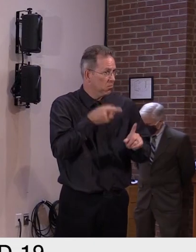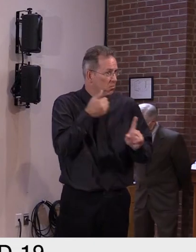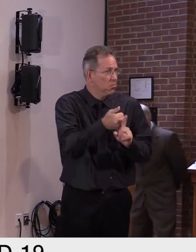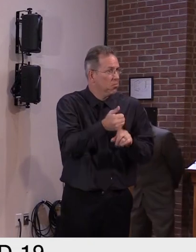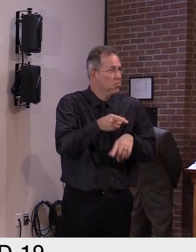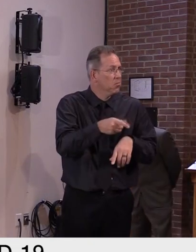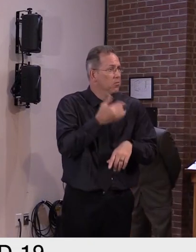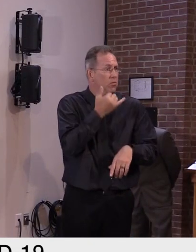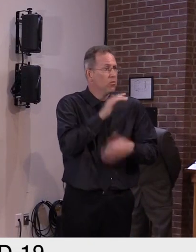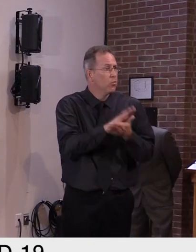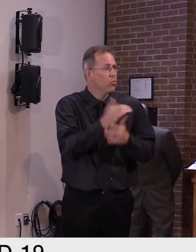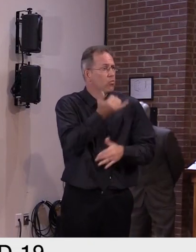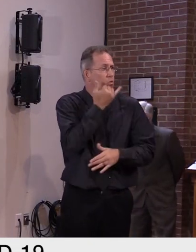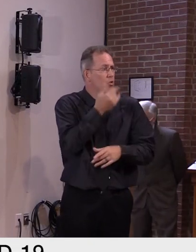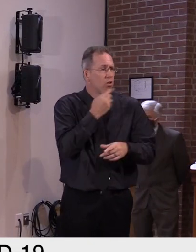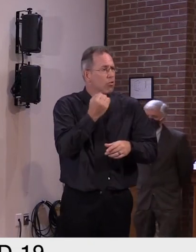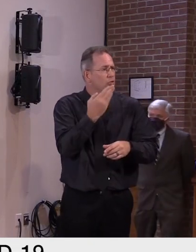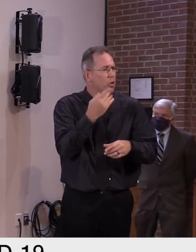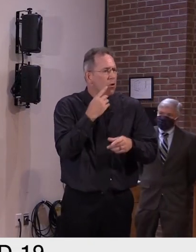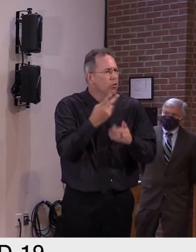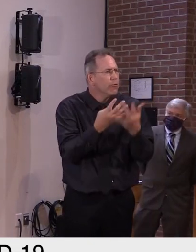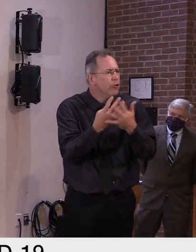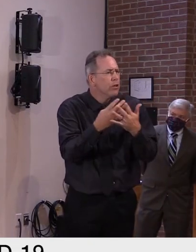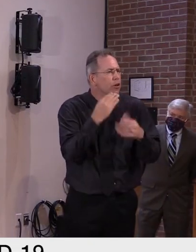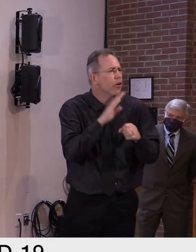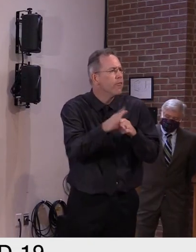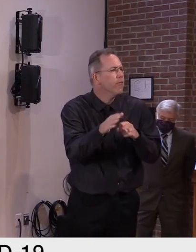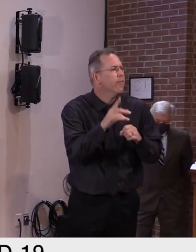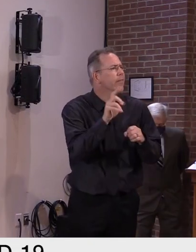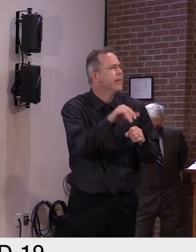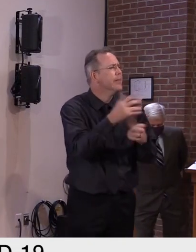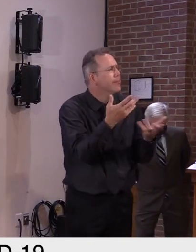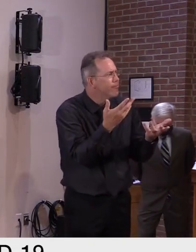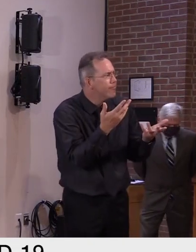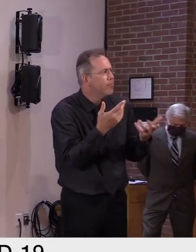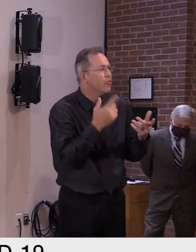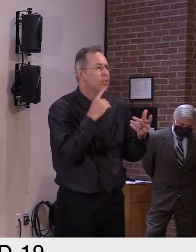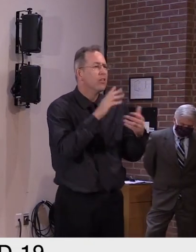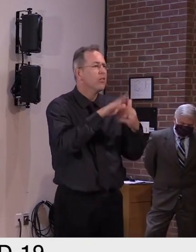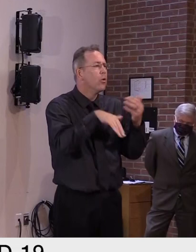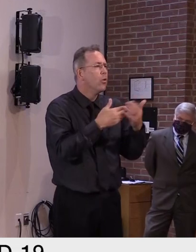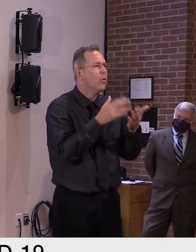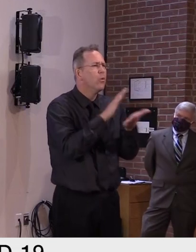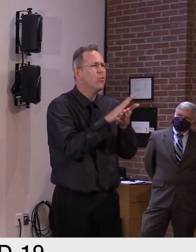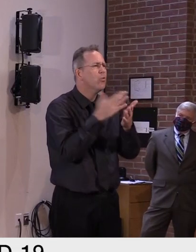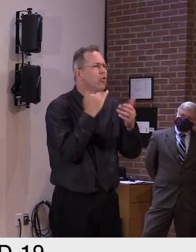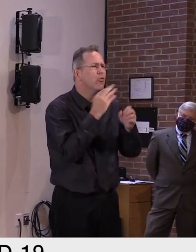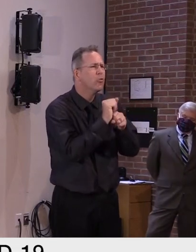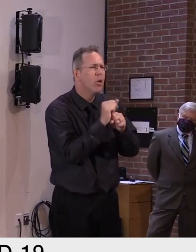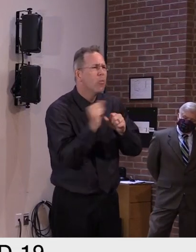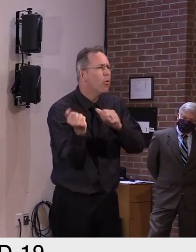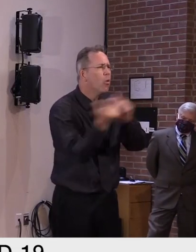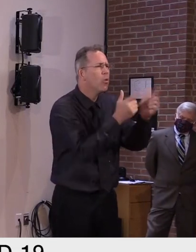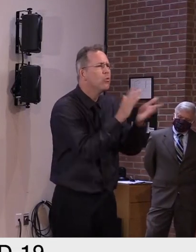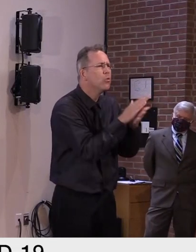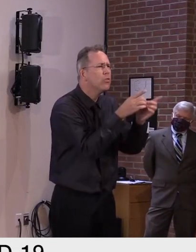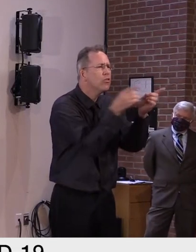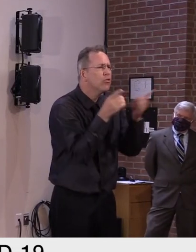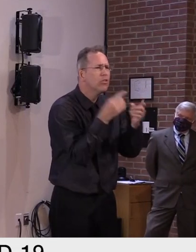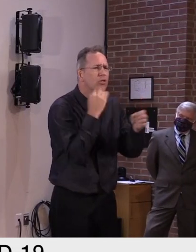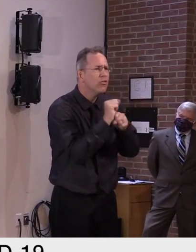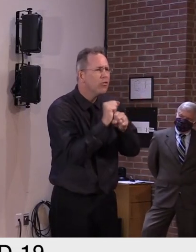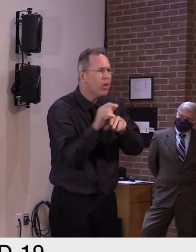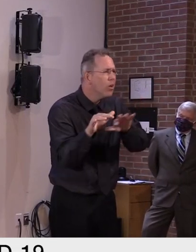terms of all of the guidance that the schools are doing a wonderful job with at this point in time, whether that be guidance on